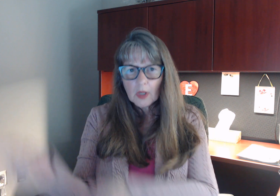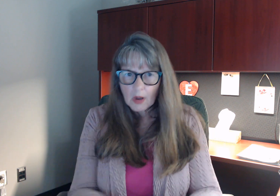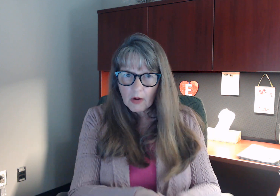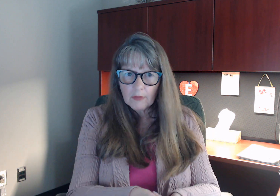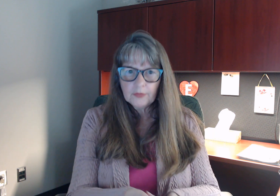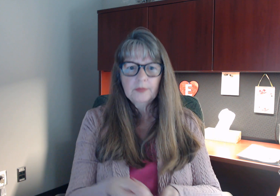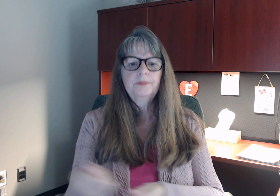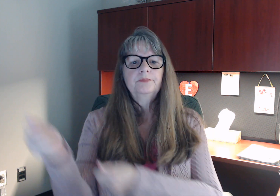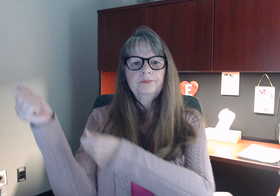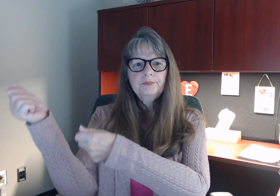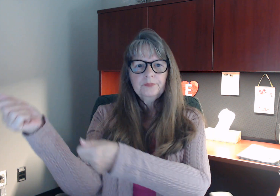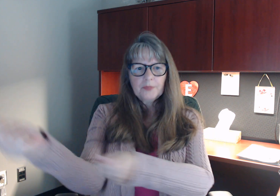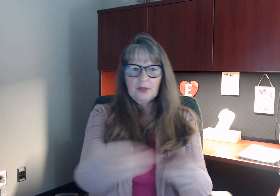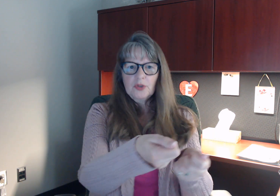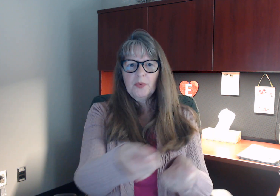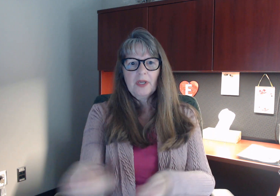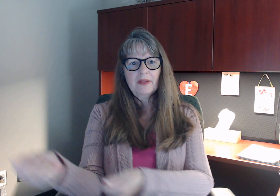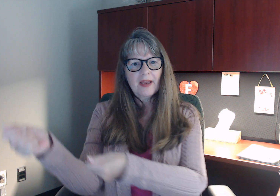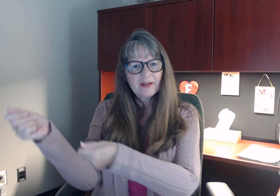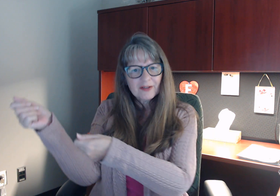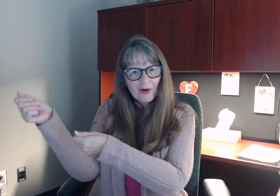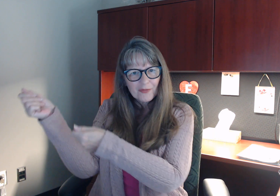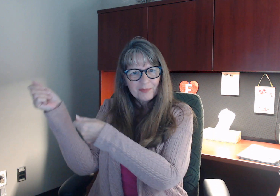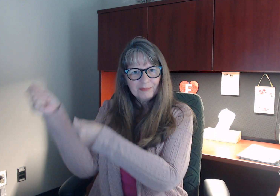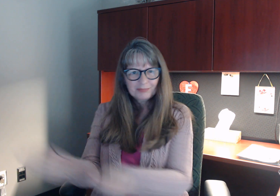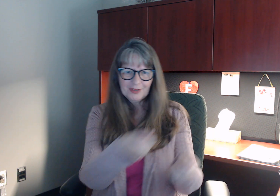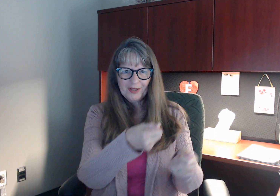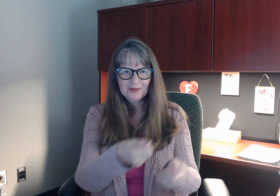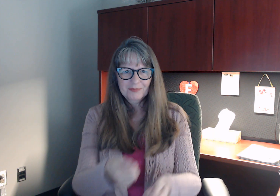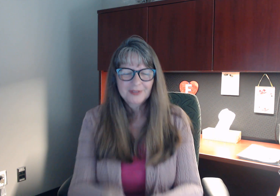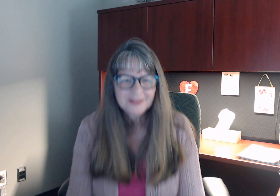Golf, like you're swinging that golf club.